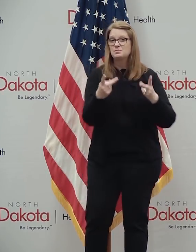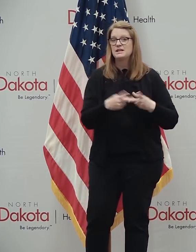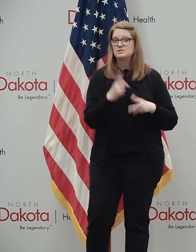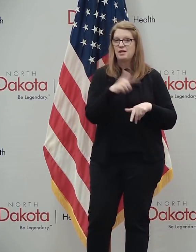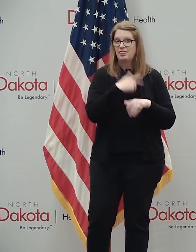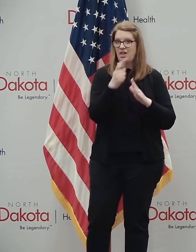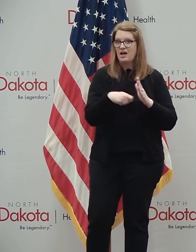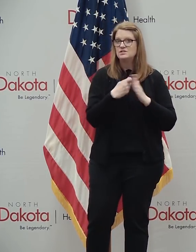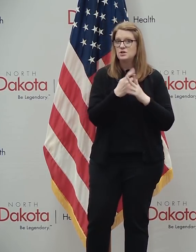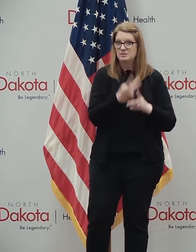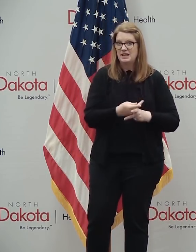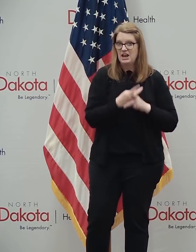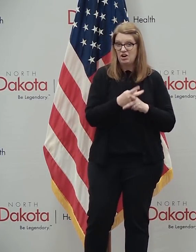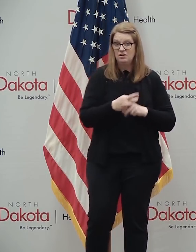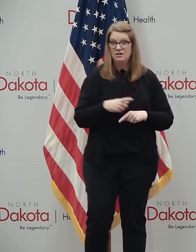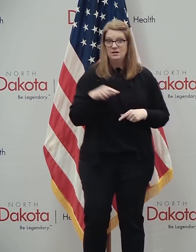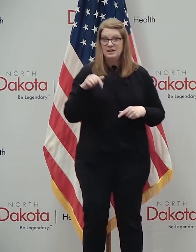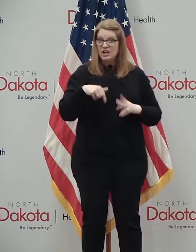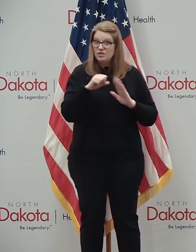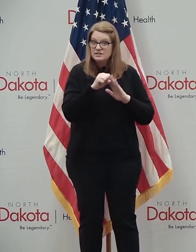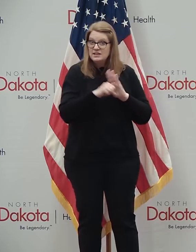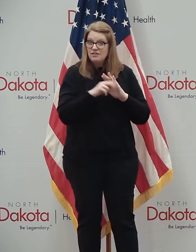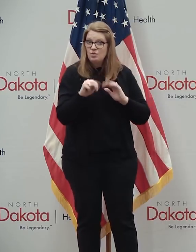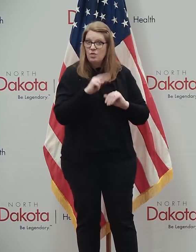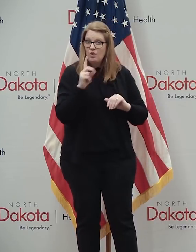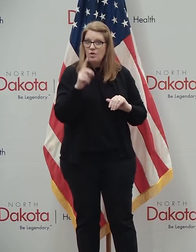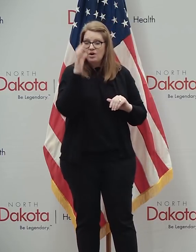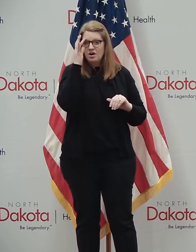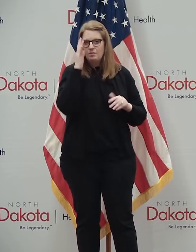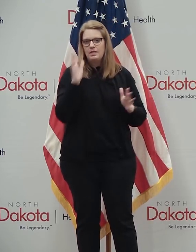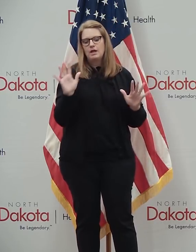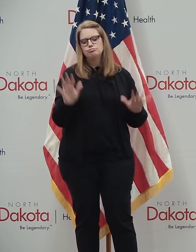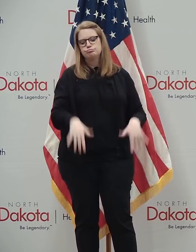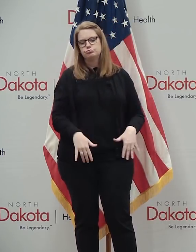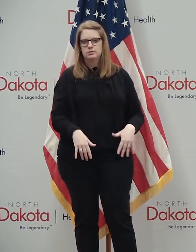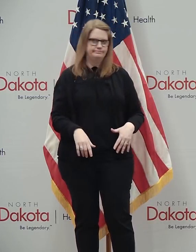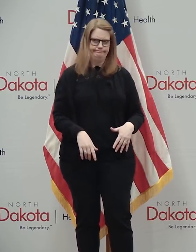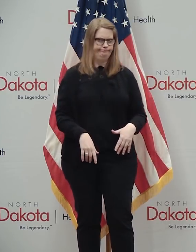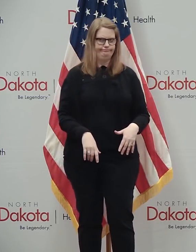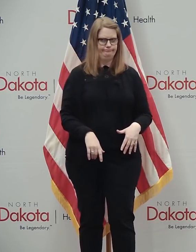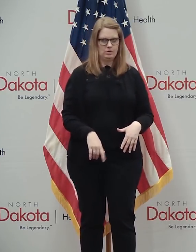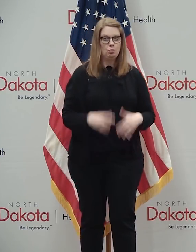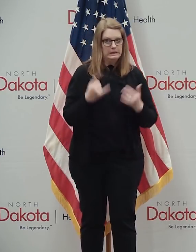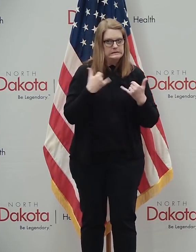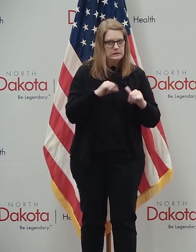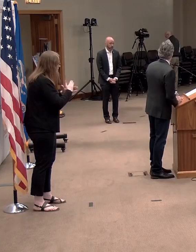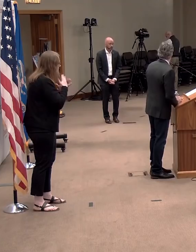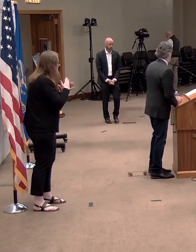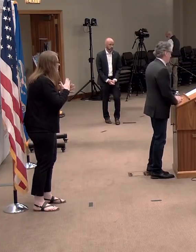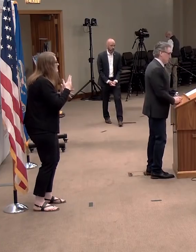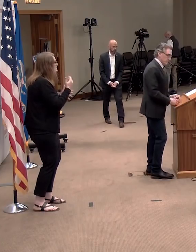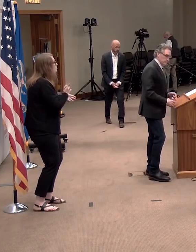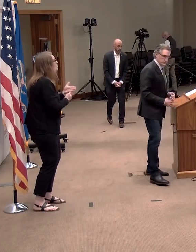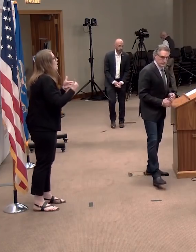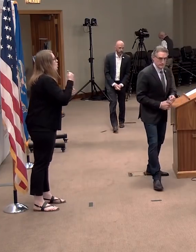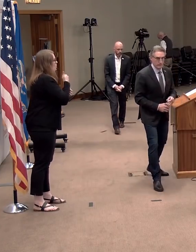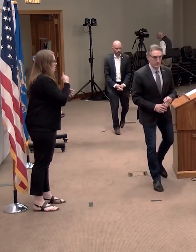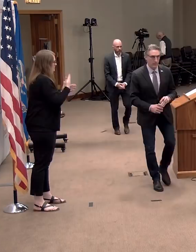nobody letting up the state of North Dakota because our focus is around these vulnerable populations. So, Chris?